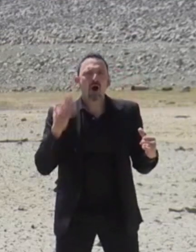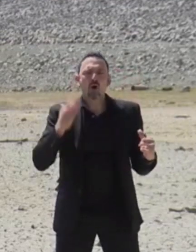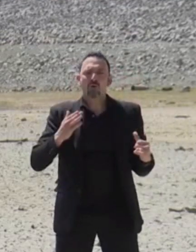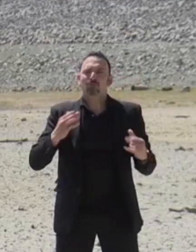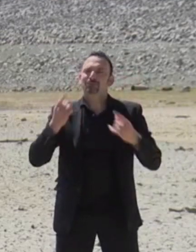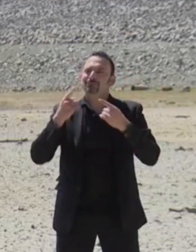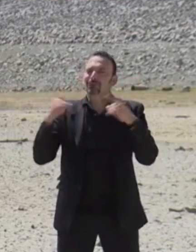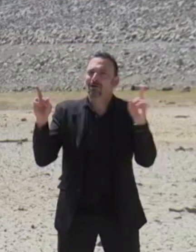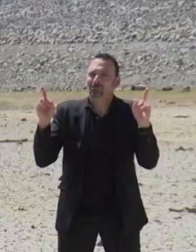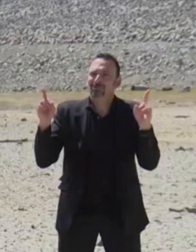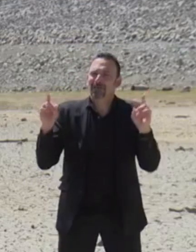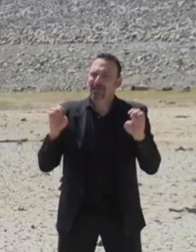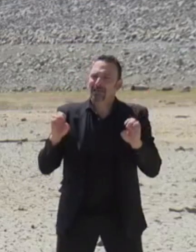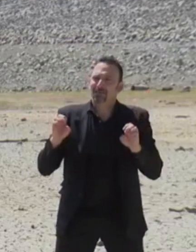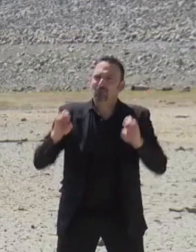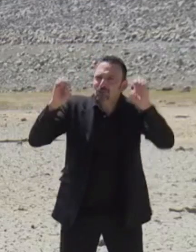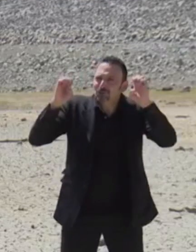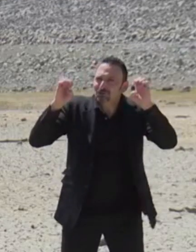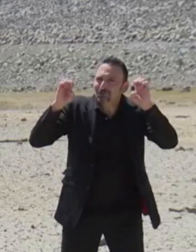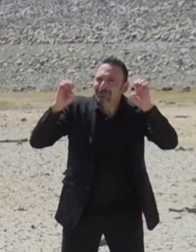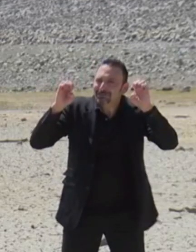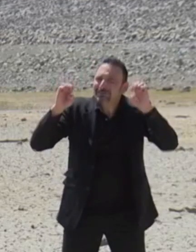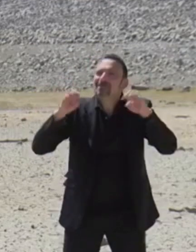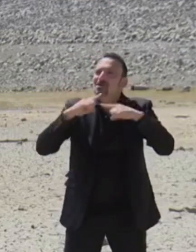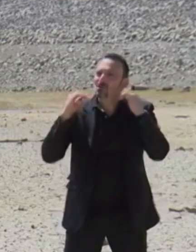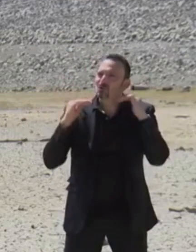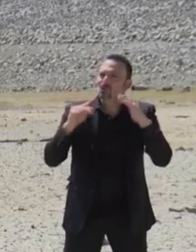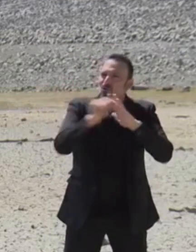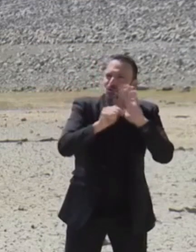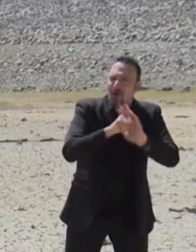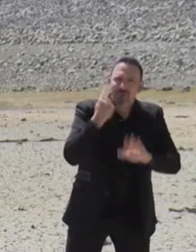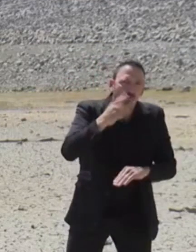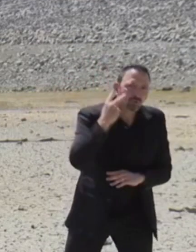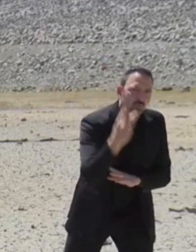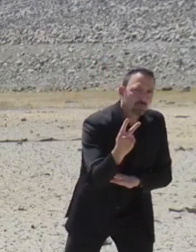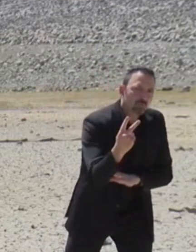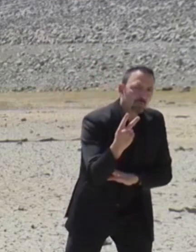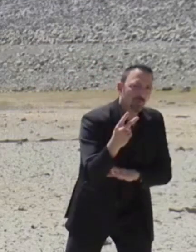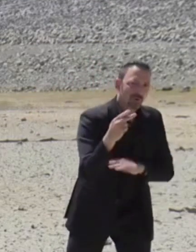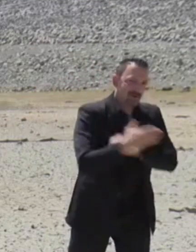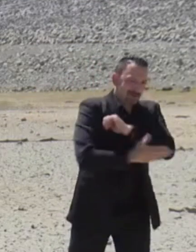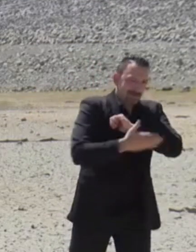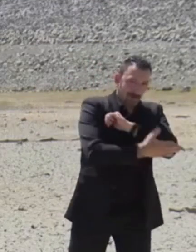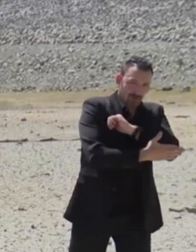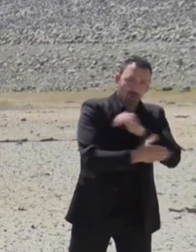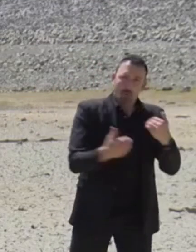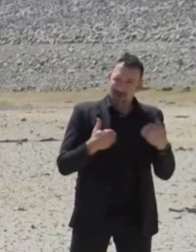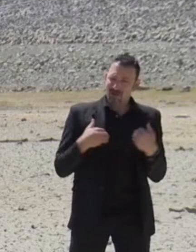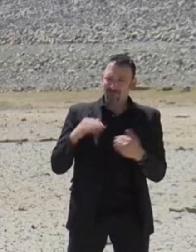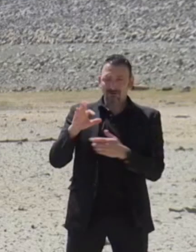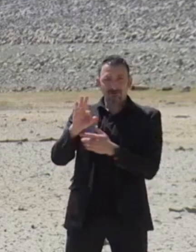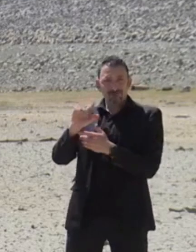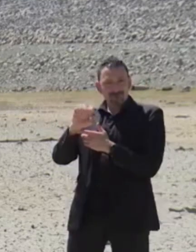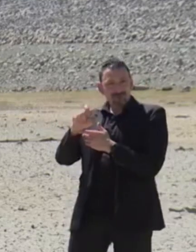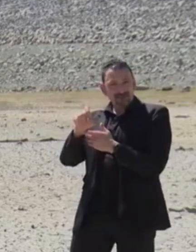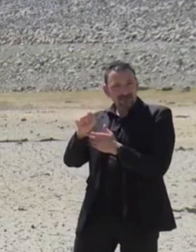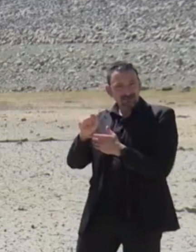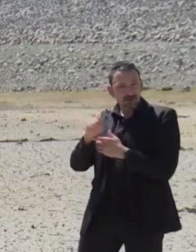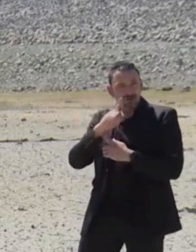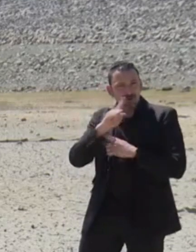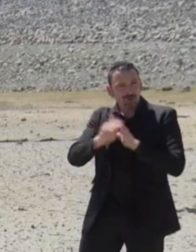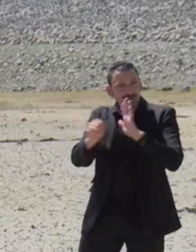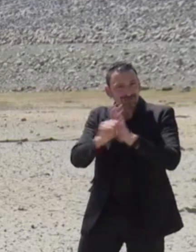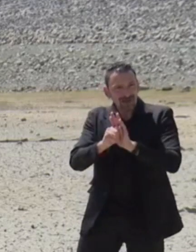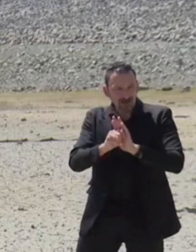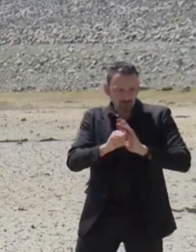emergency declaration in 2 counties in the state. We have the ability to flex up in real time based upon an